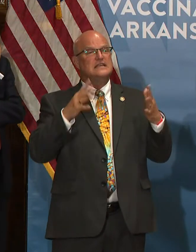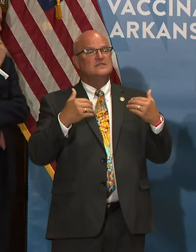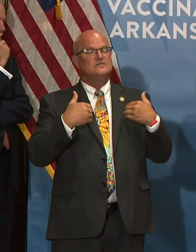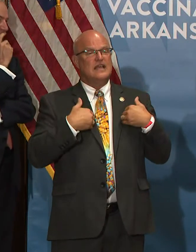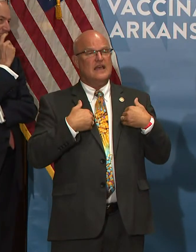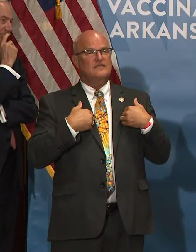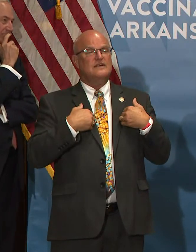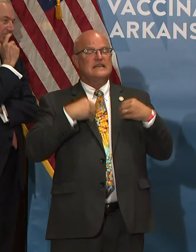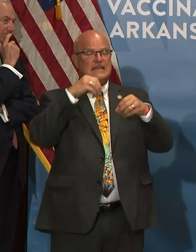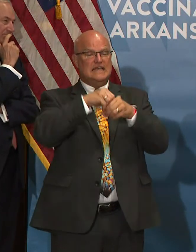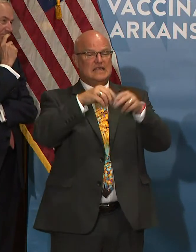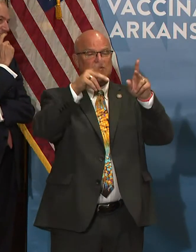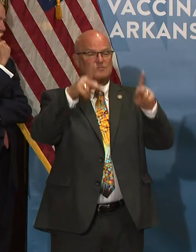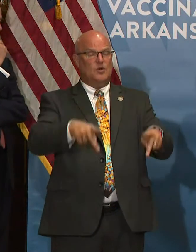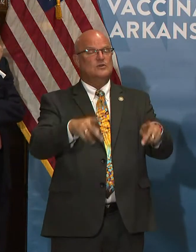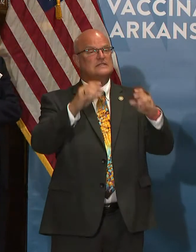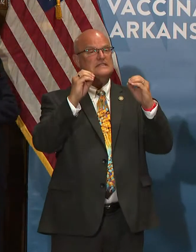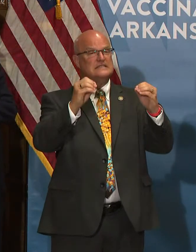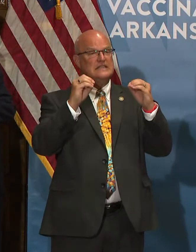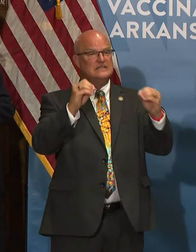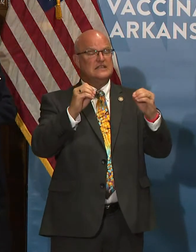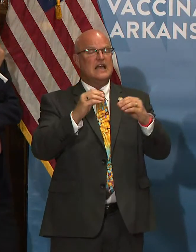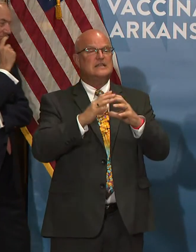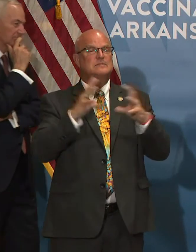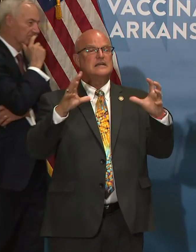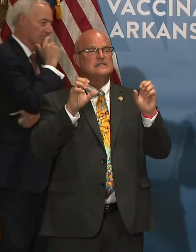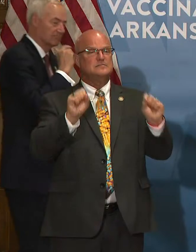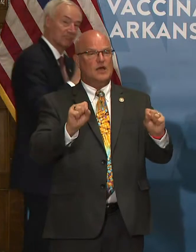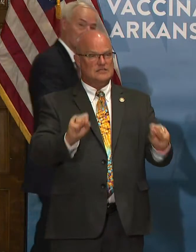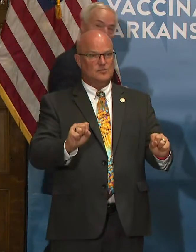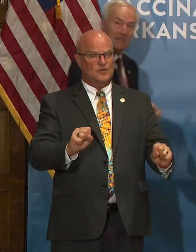for in-person instruction to the maximum extent possible.